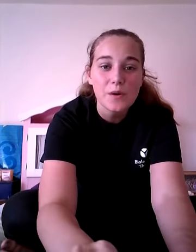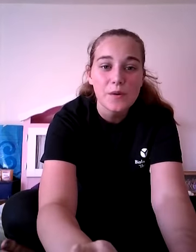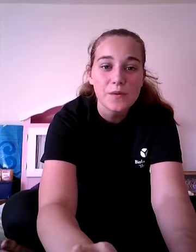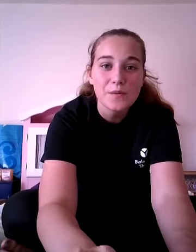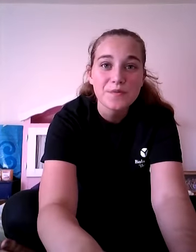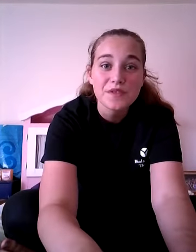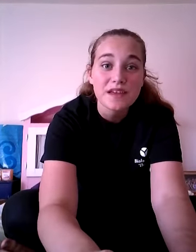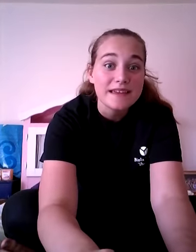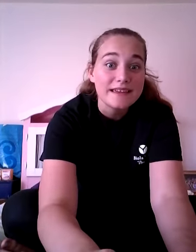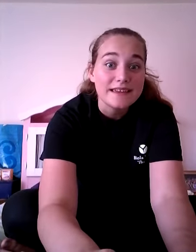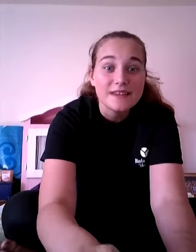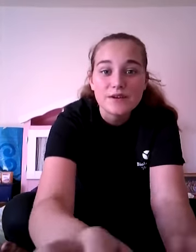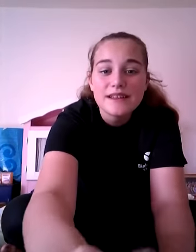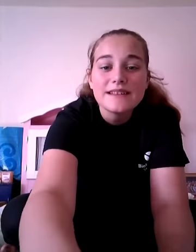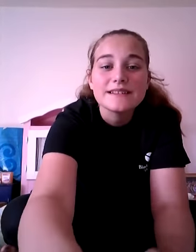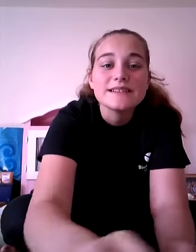here it is.